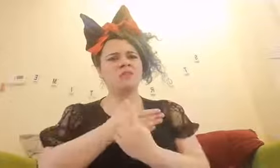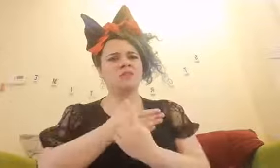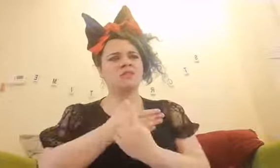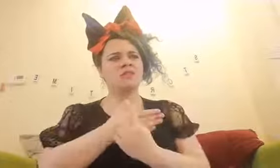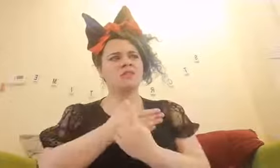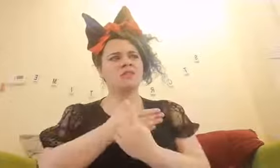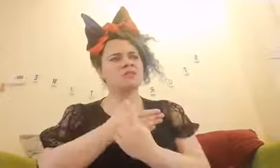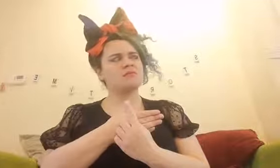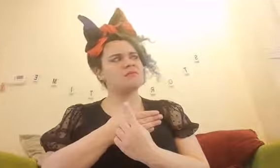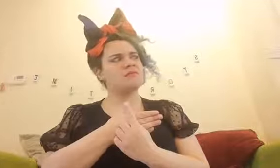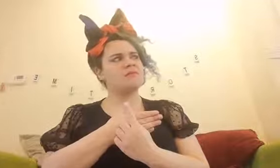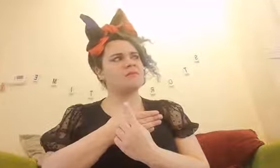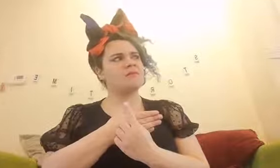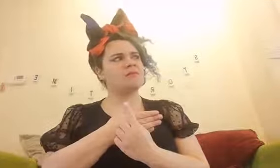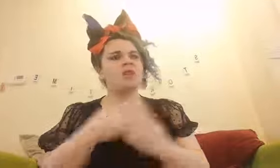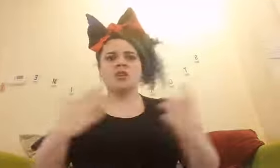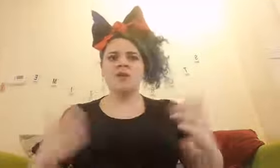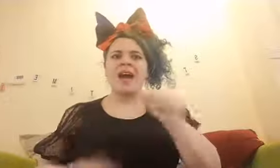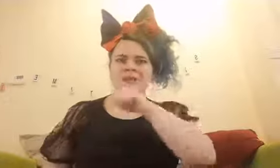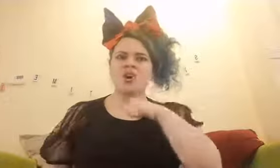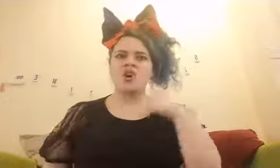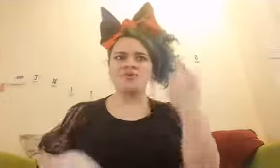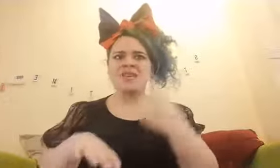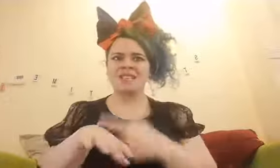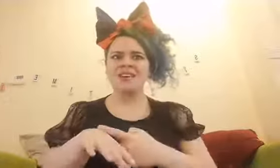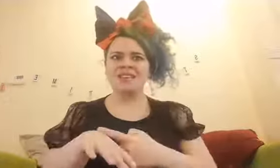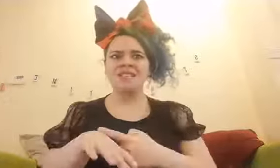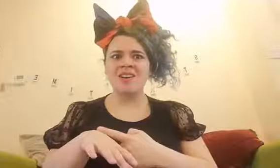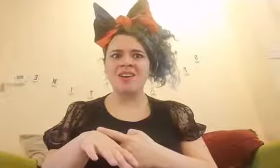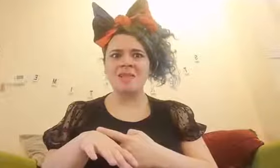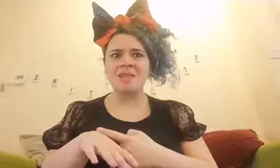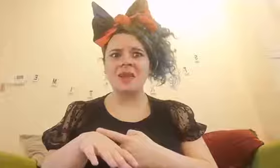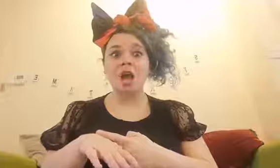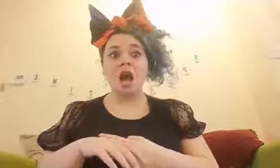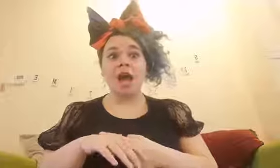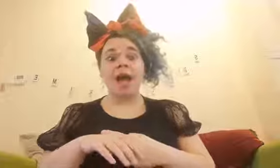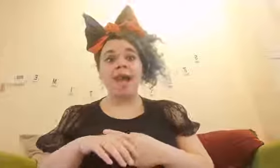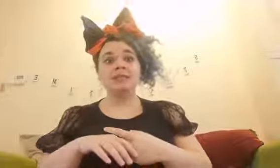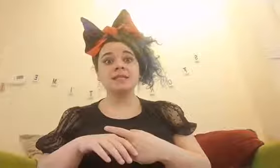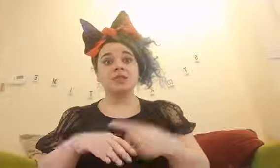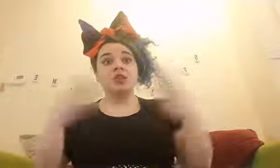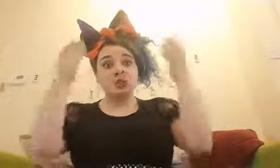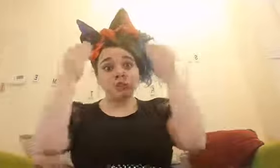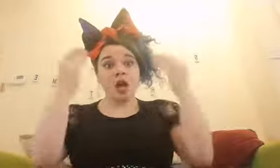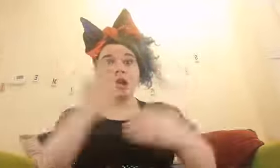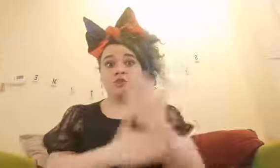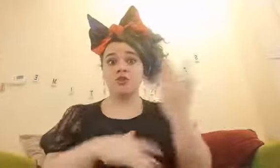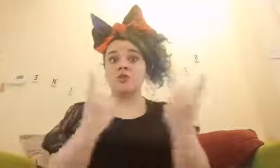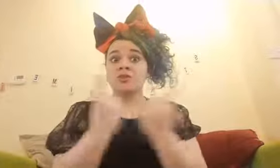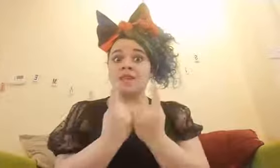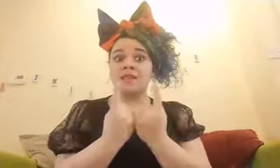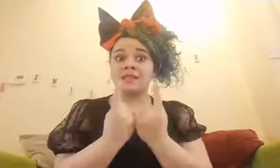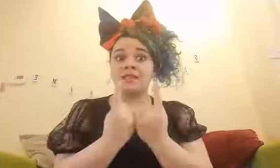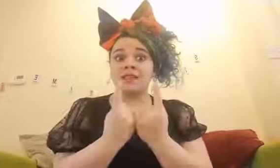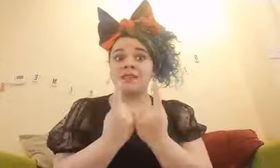happens? You have a really nice time and you learn new things that